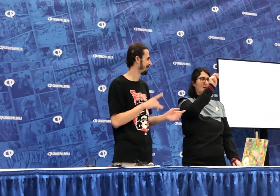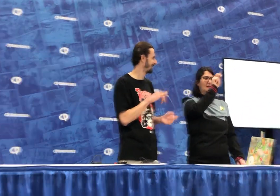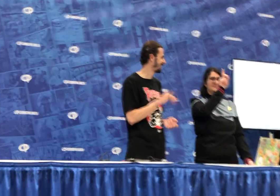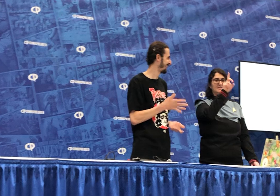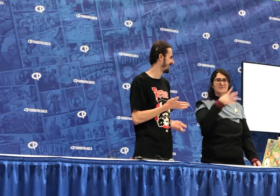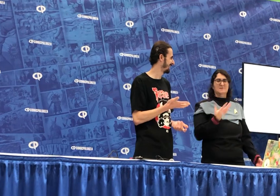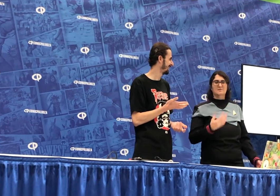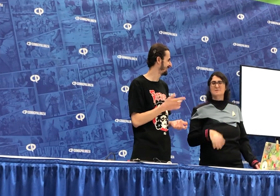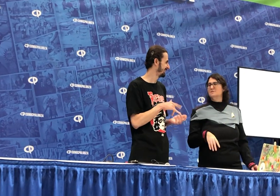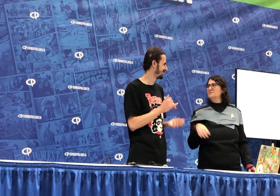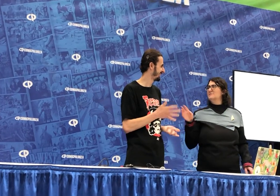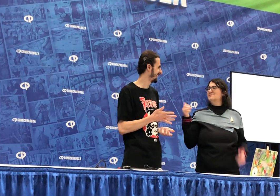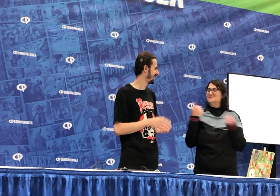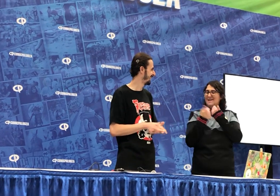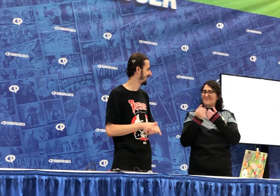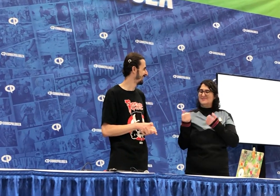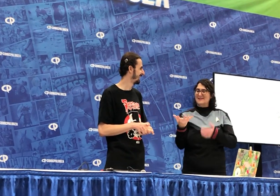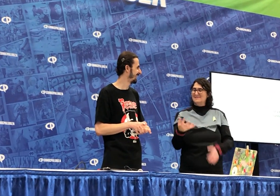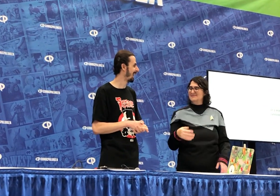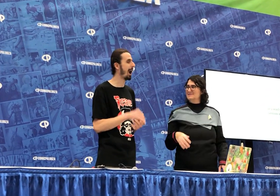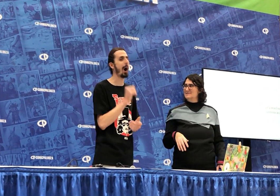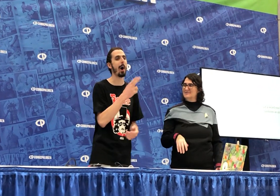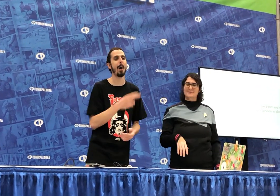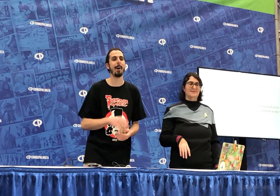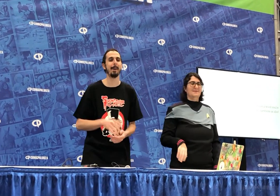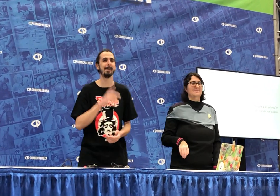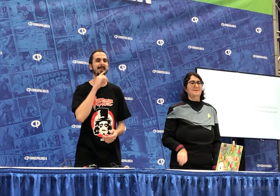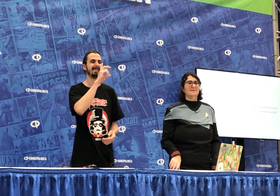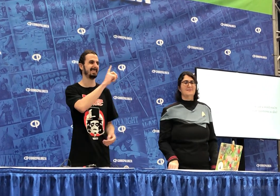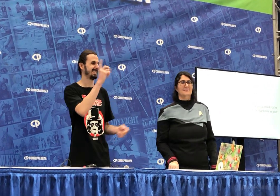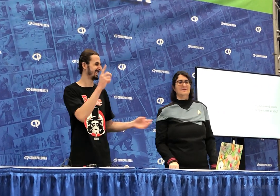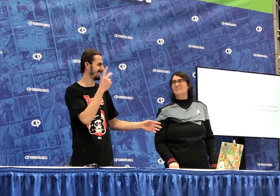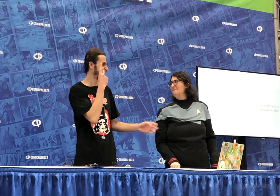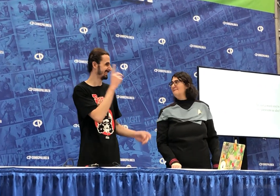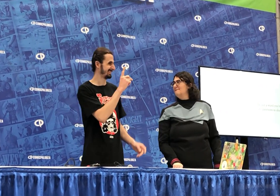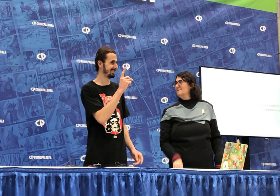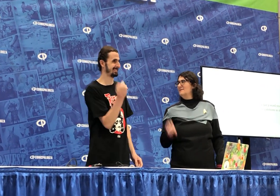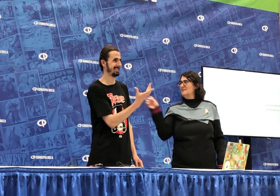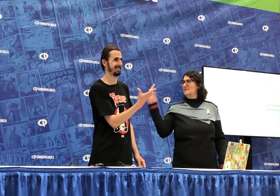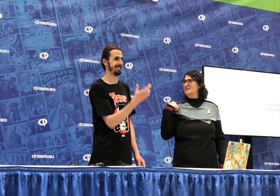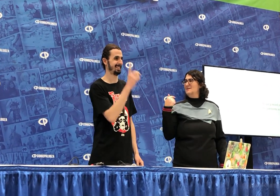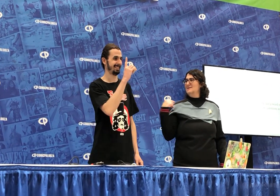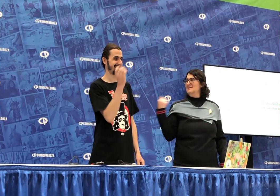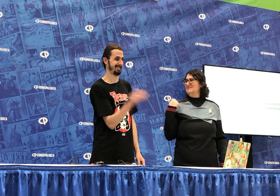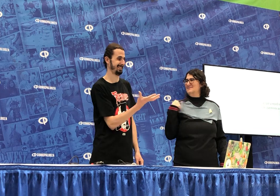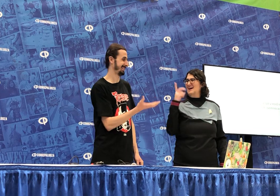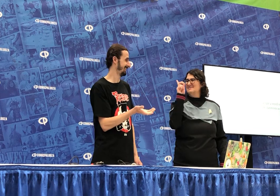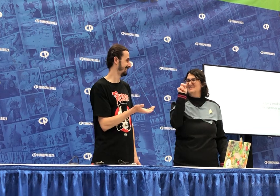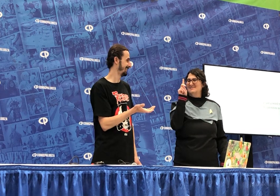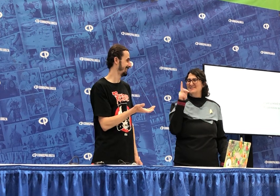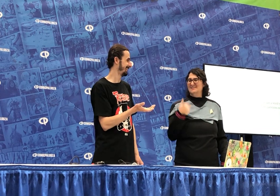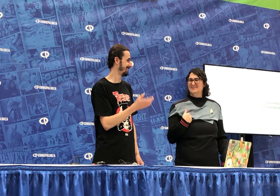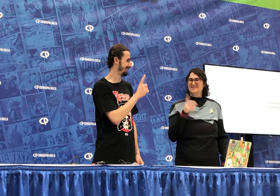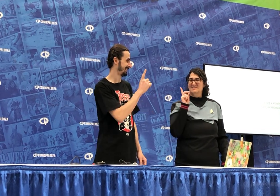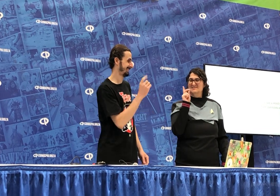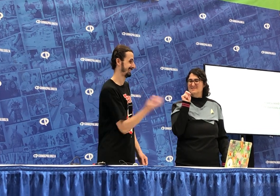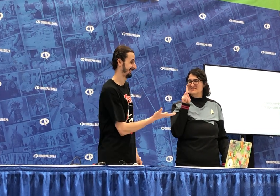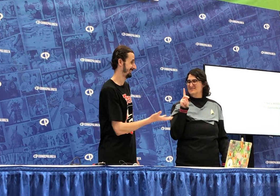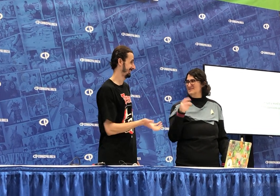So D-N-D, like D-N-D. Just saying, you know, like the role play, you know. Or he said you could do D dice. You could